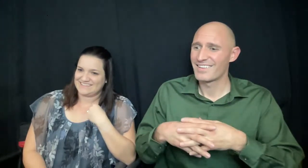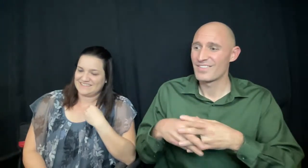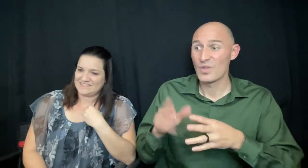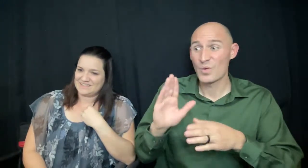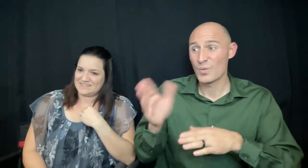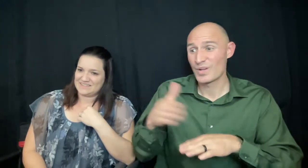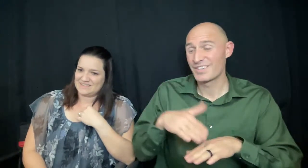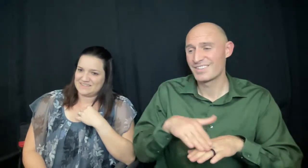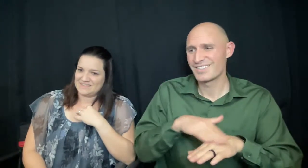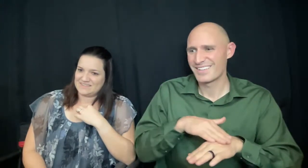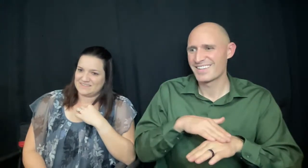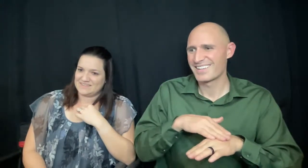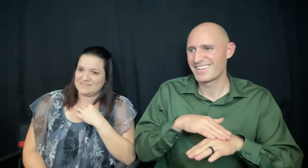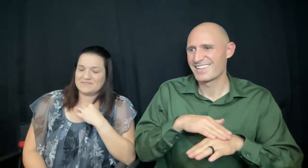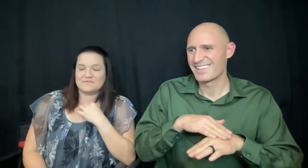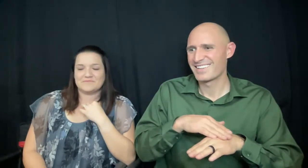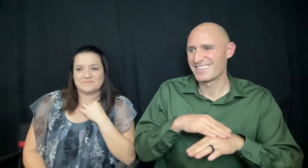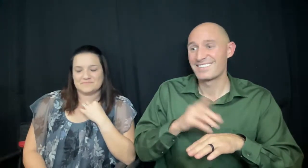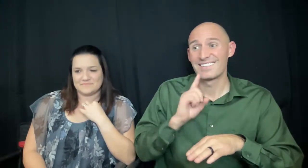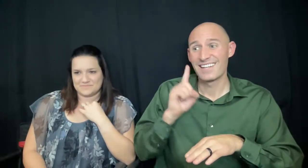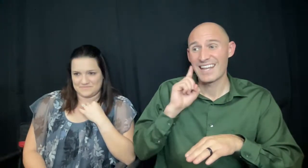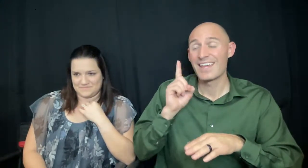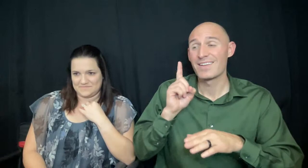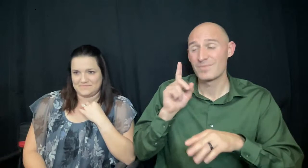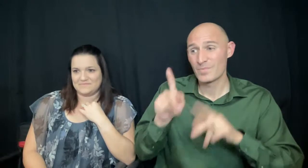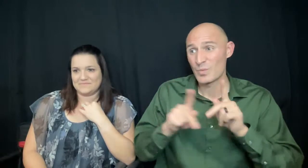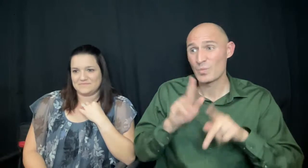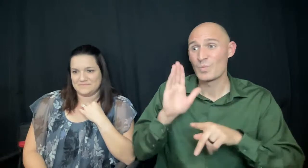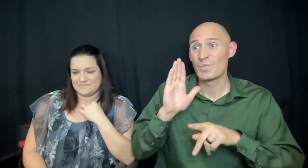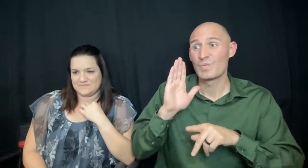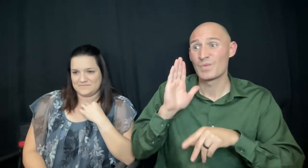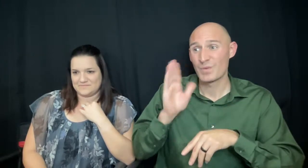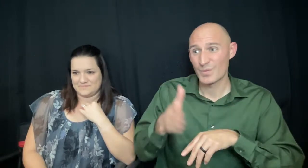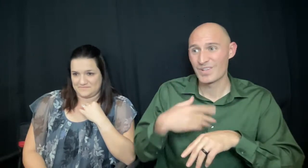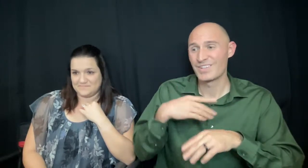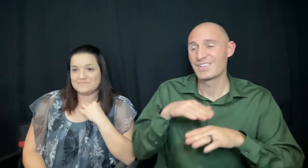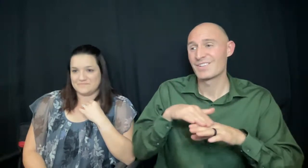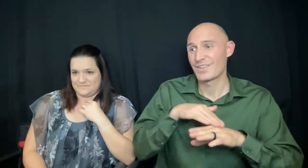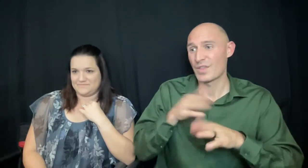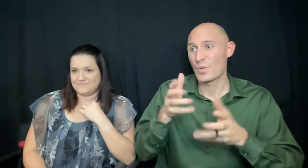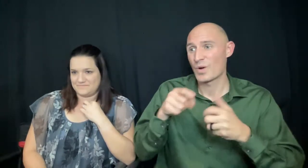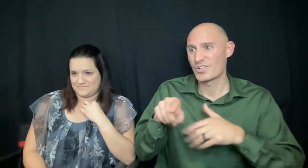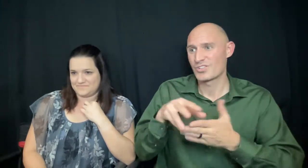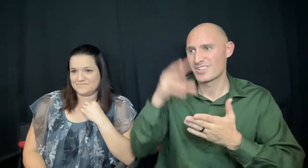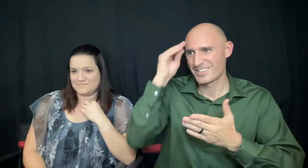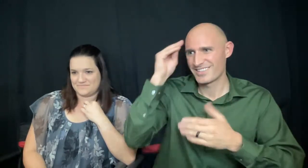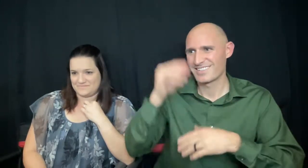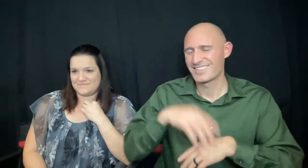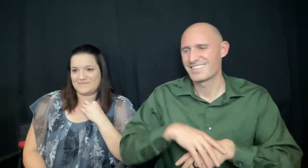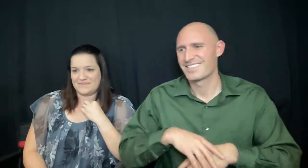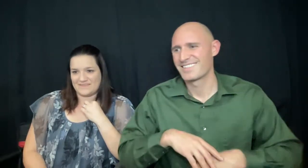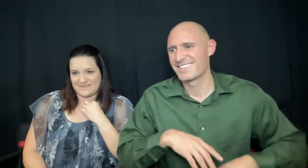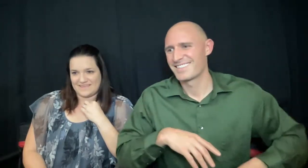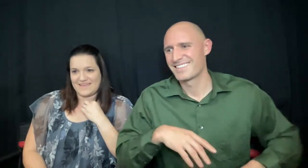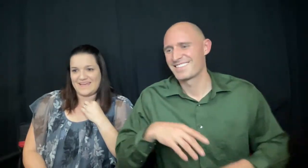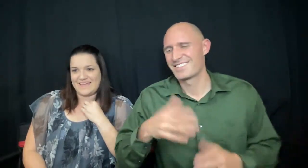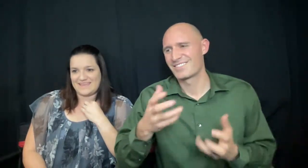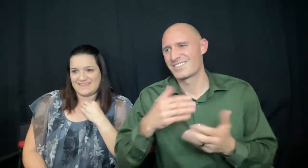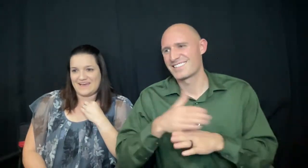for you. We talked about that. Deaf people will slow down for you. They want you to learn. You know. So I just want to share that. Yeah,